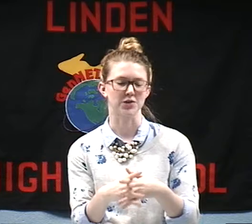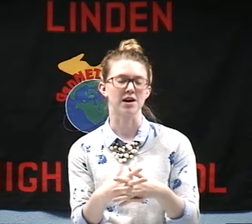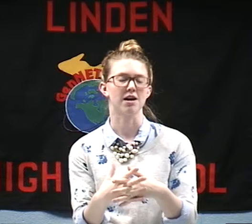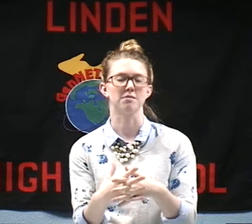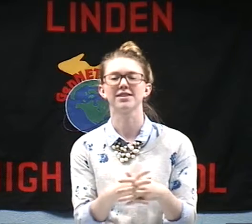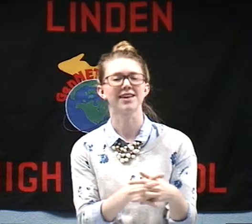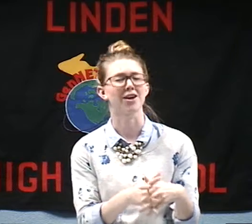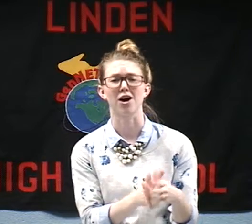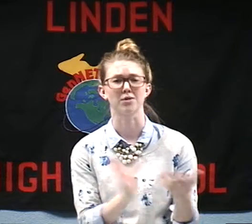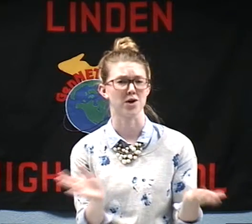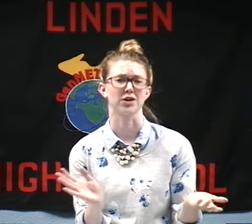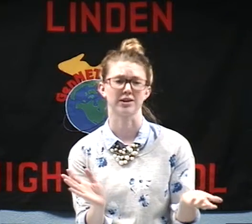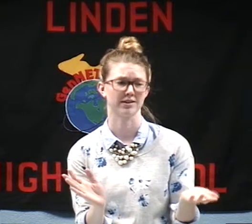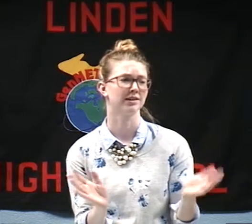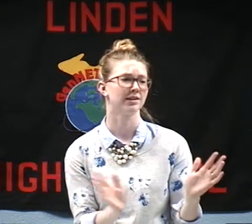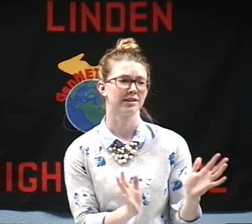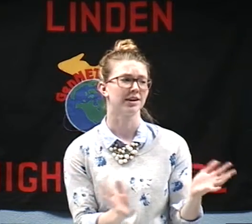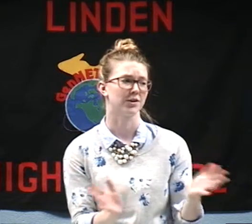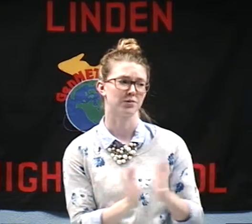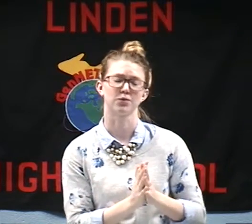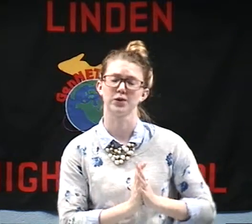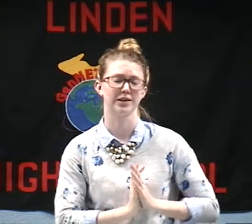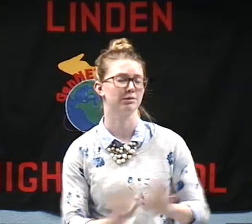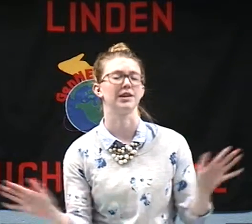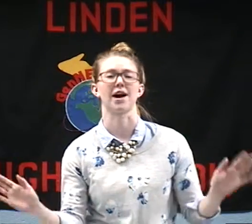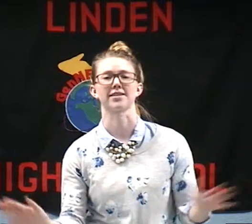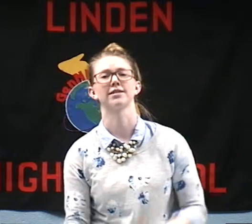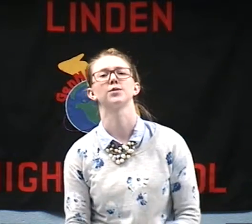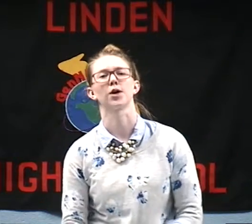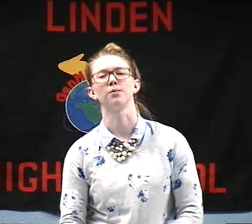it. It's not a hard project. It's really, really not. So